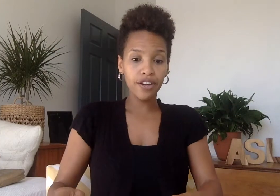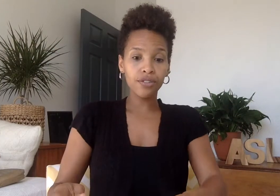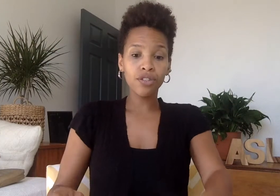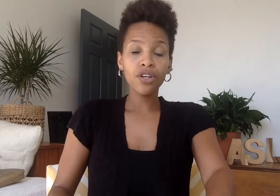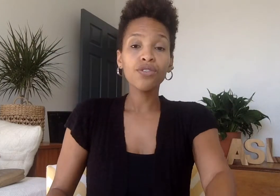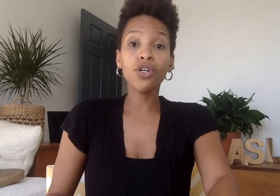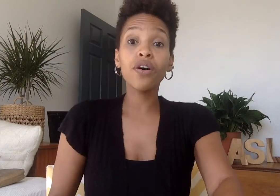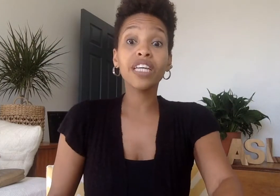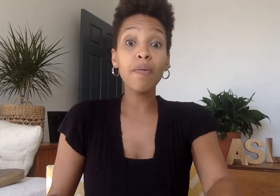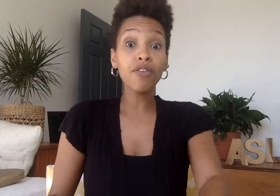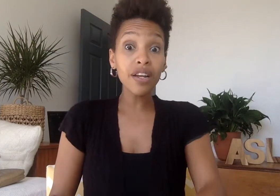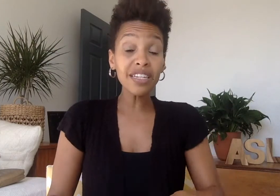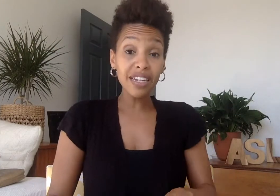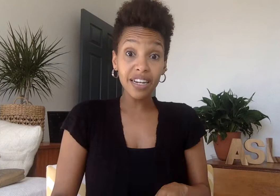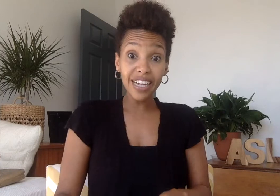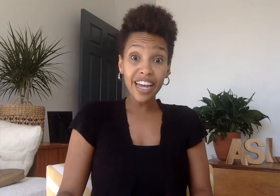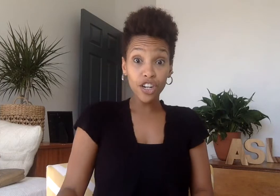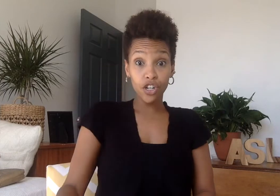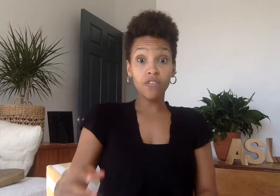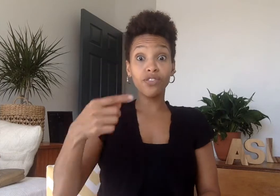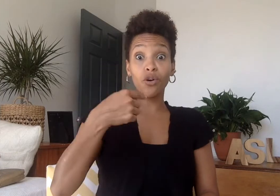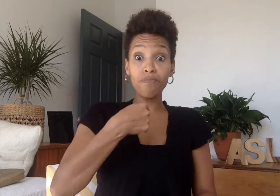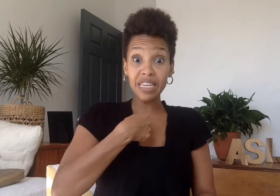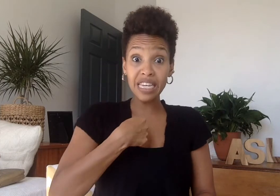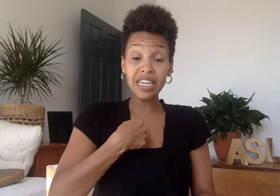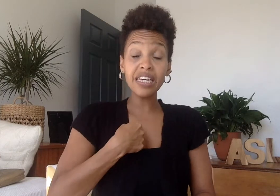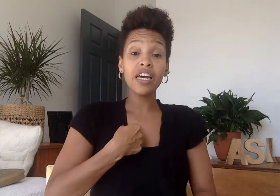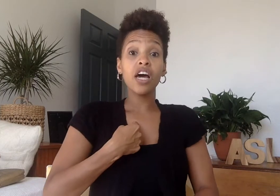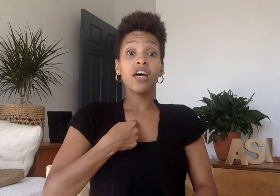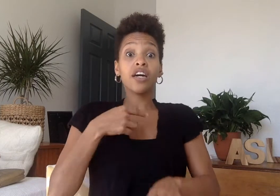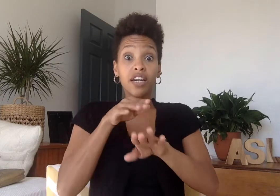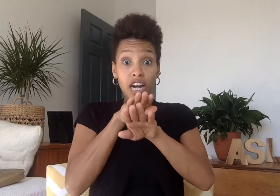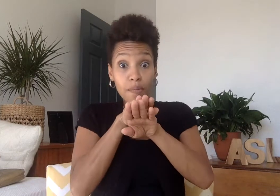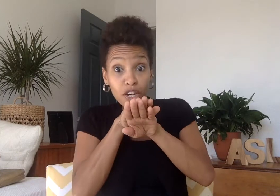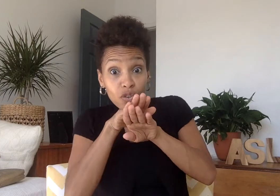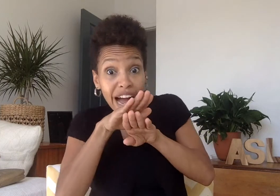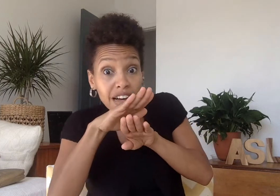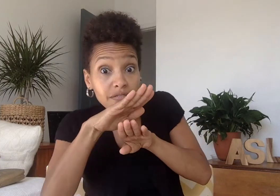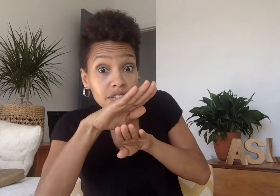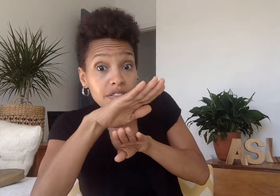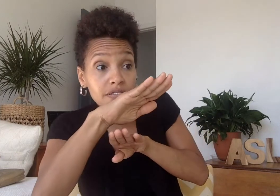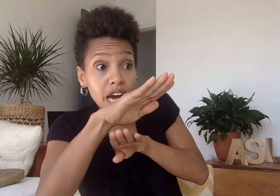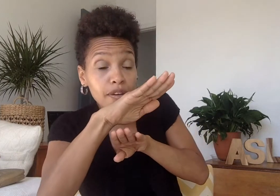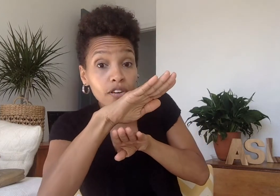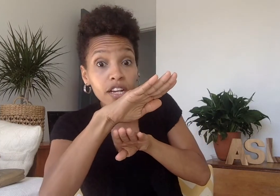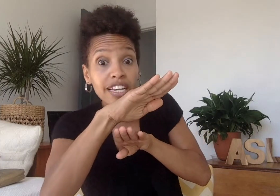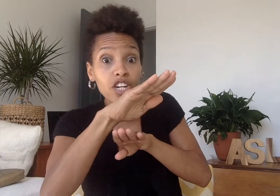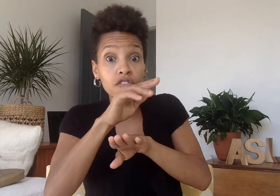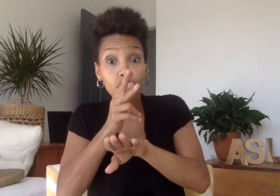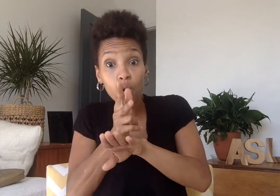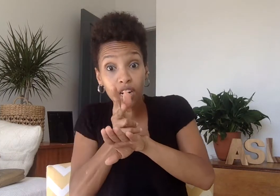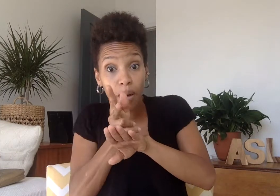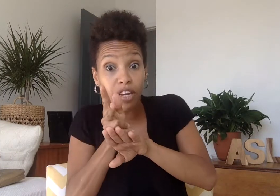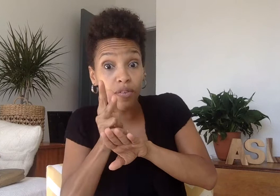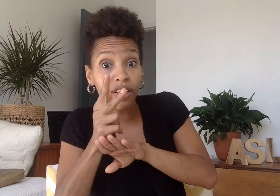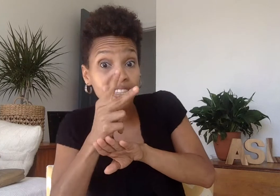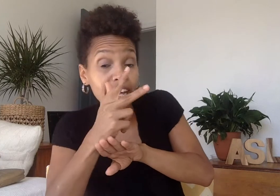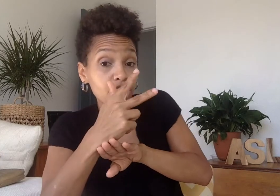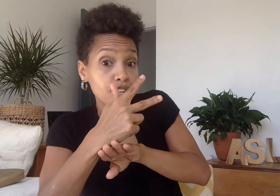classifiers. So I was coming around a tight curve, so me coming around a tight curve or coming around a tight